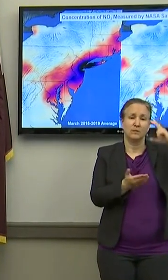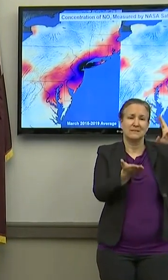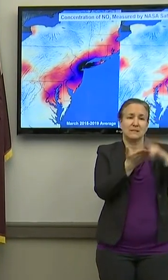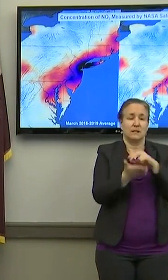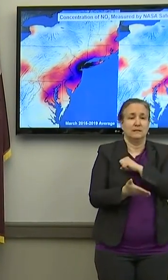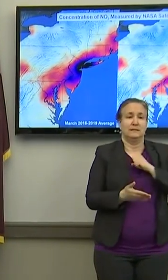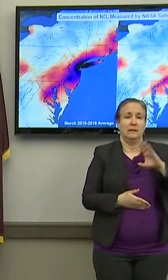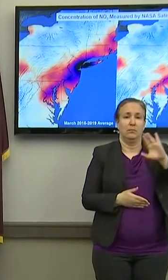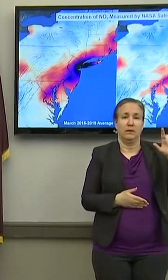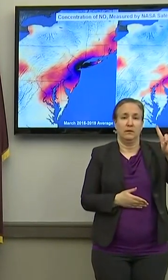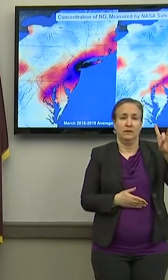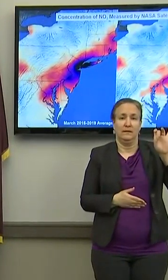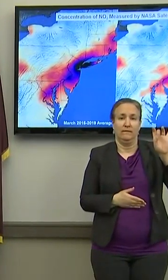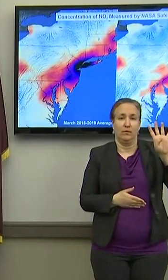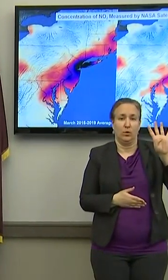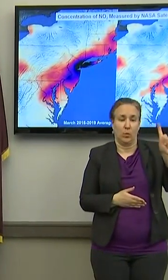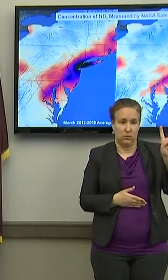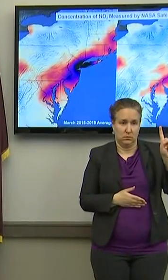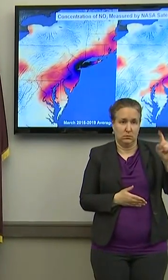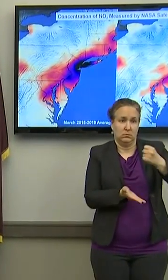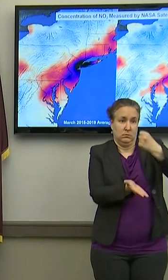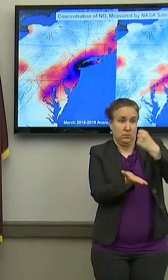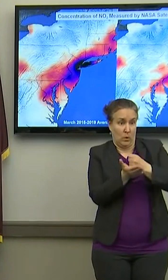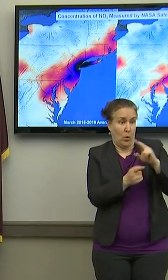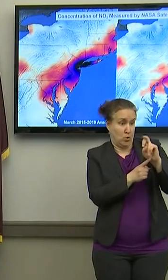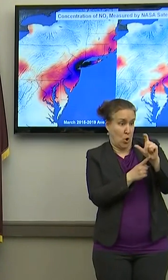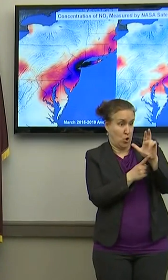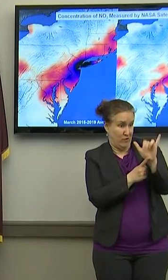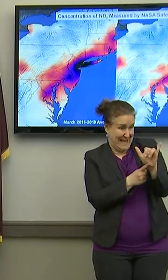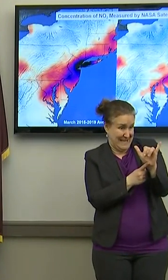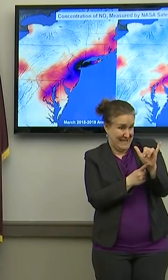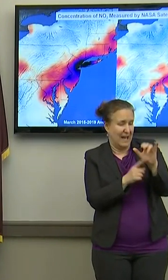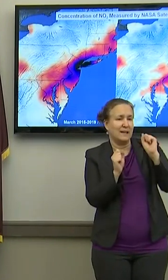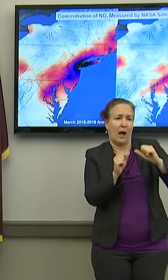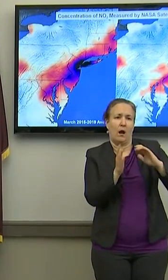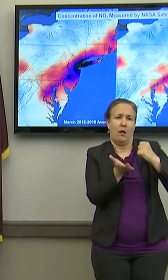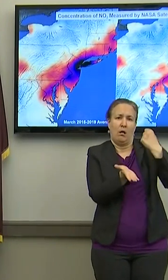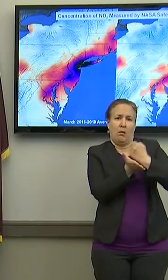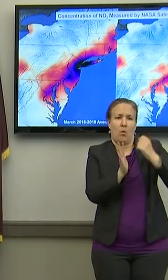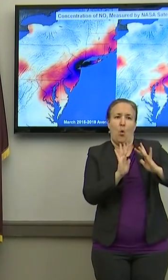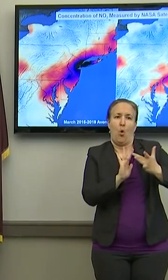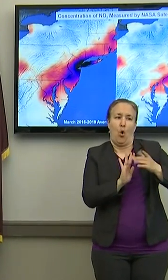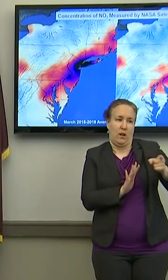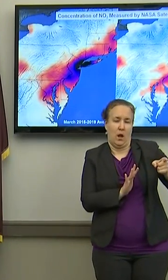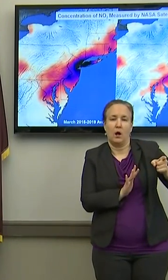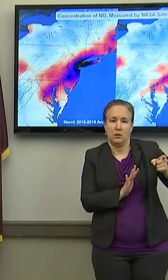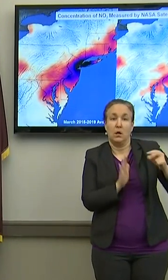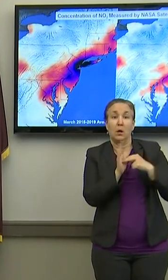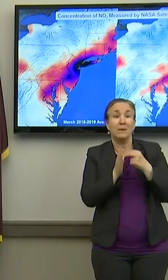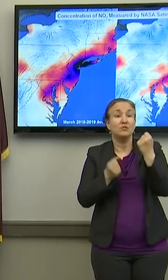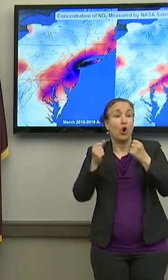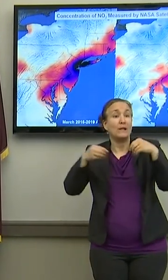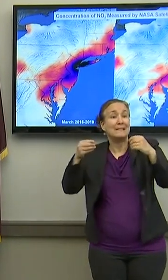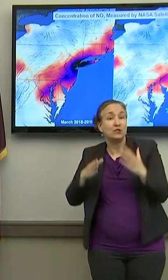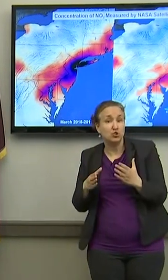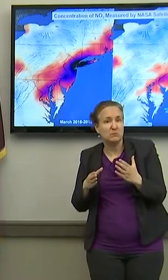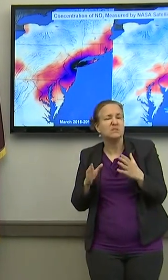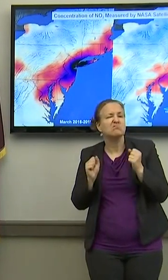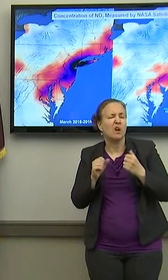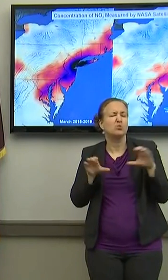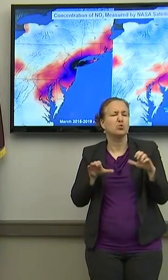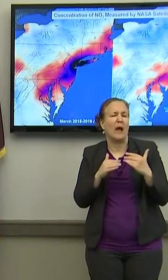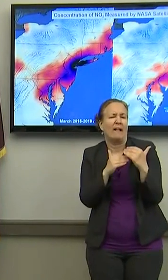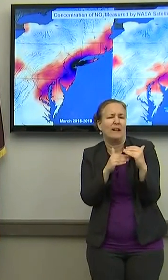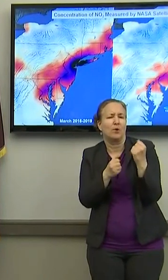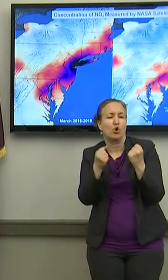Bill 841 that approves notaries to perform online notarizations, which allows auto dealerships to conduct limited